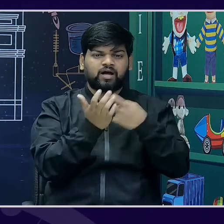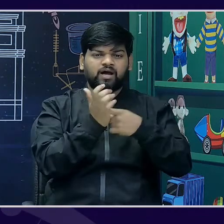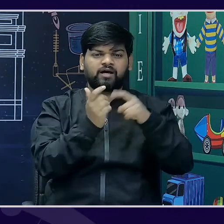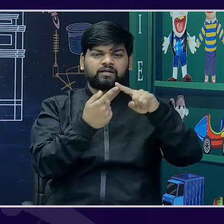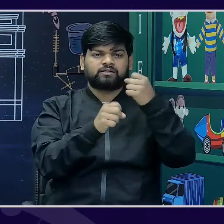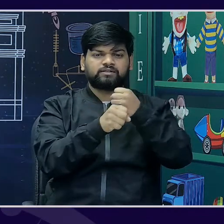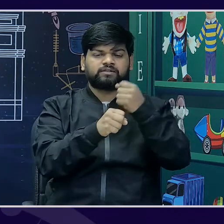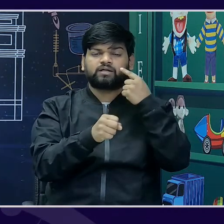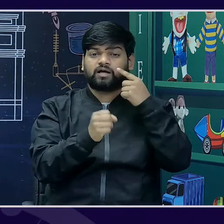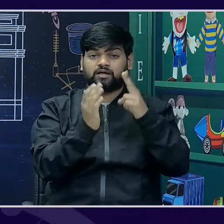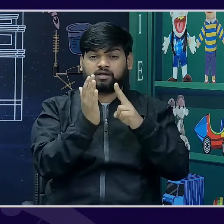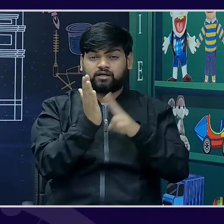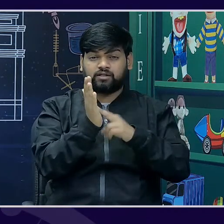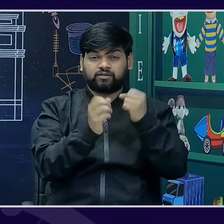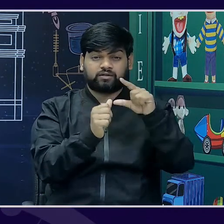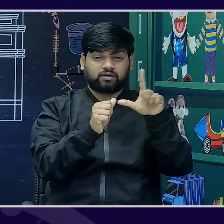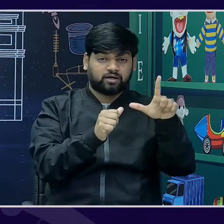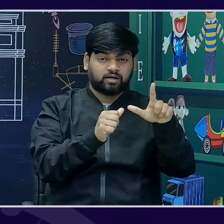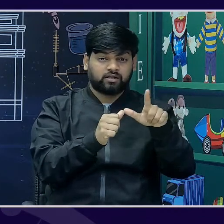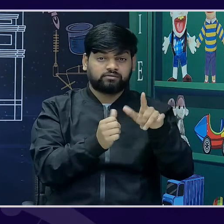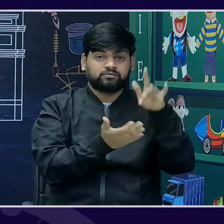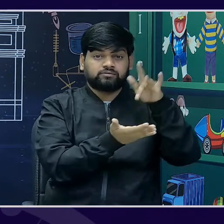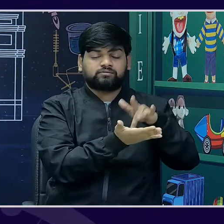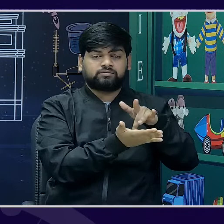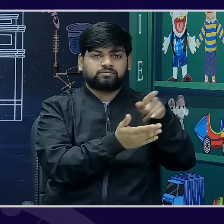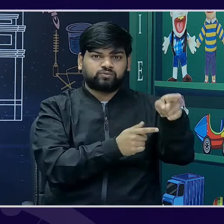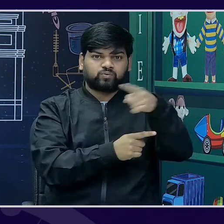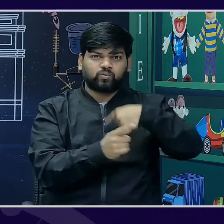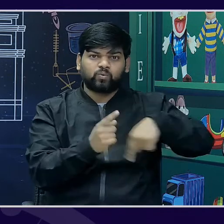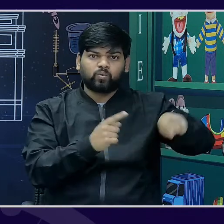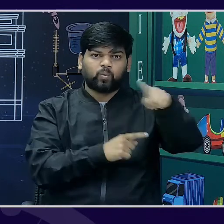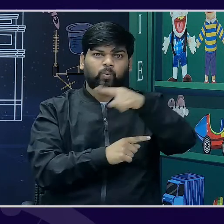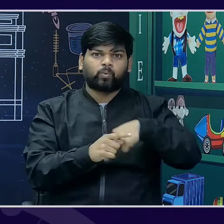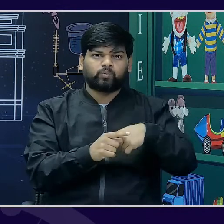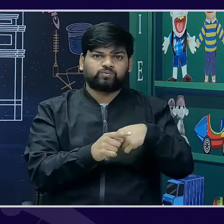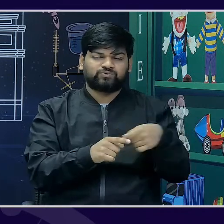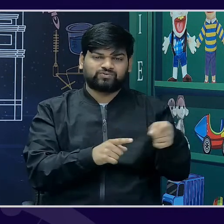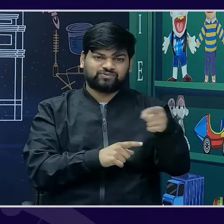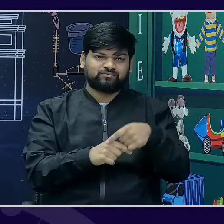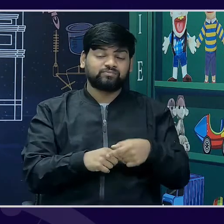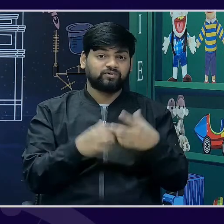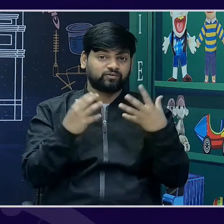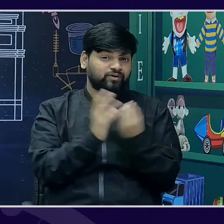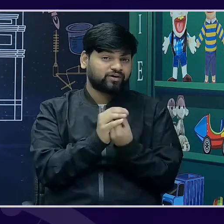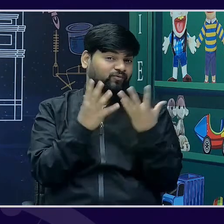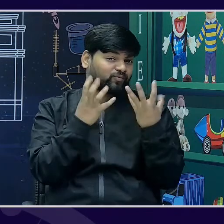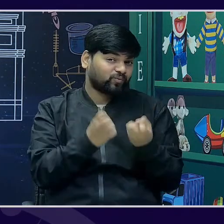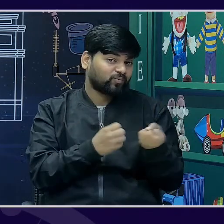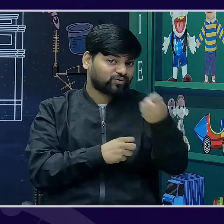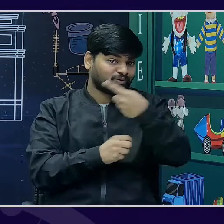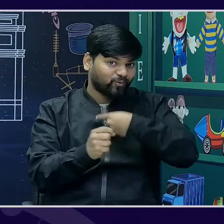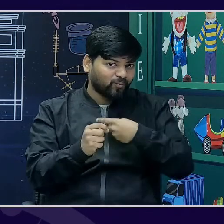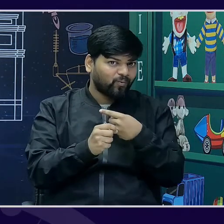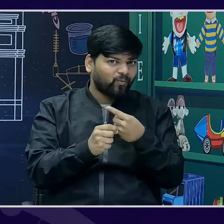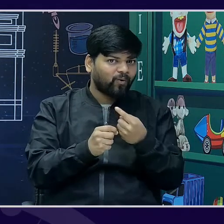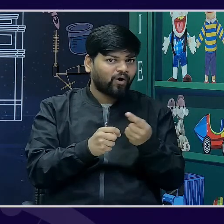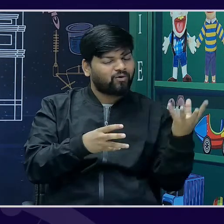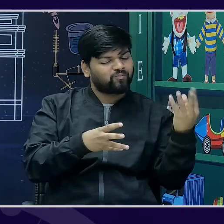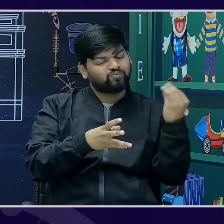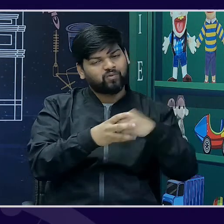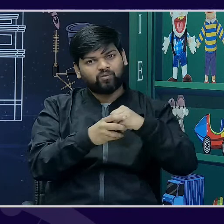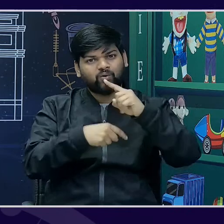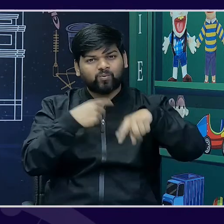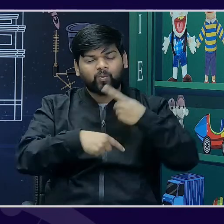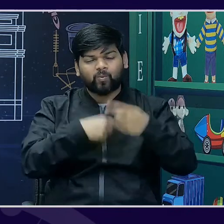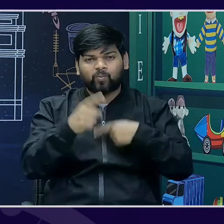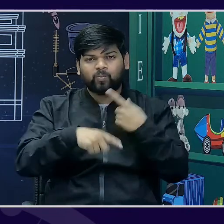Bhubaneswar, NCERT. So we are eagerly looking forward to your active participation in this initiative, and do watch it and